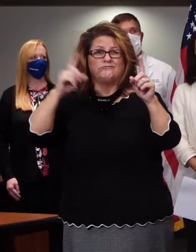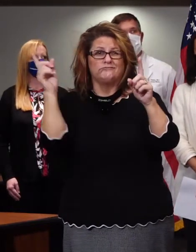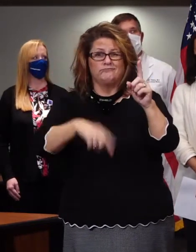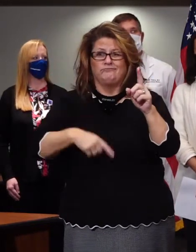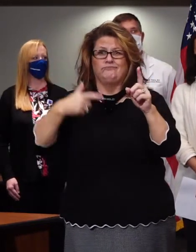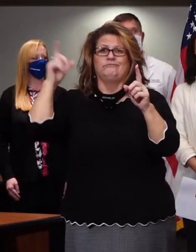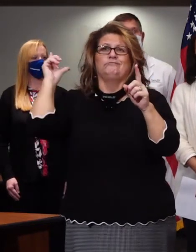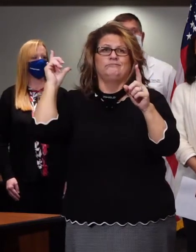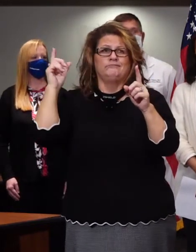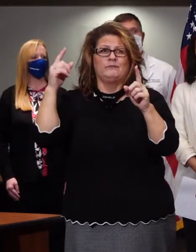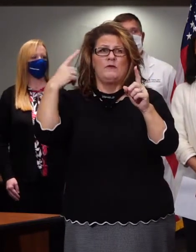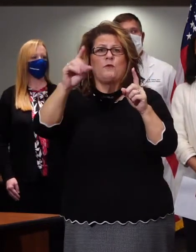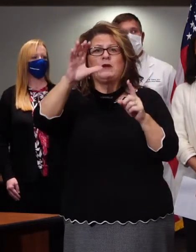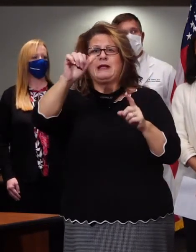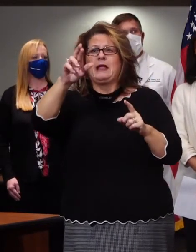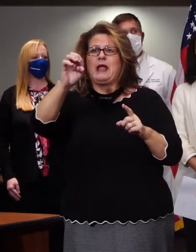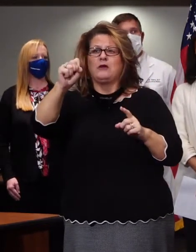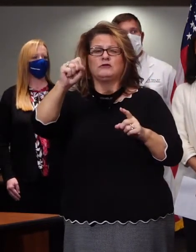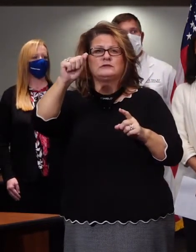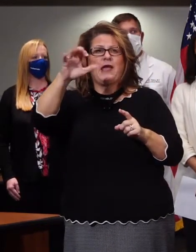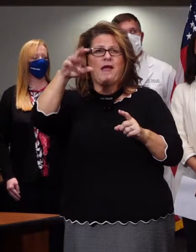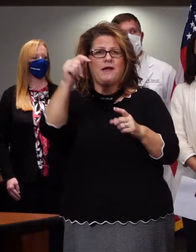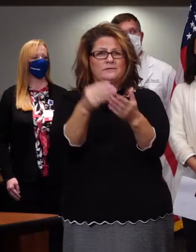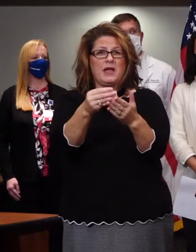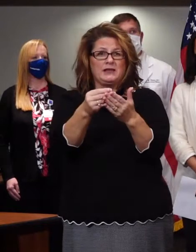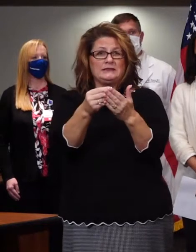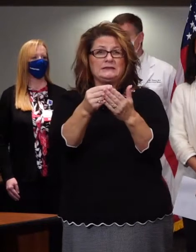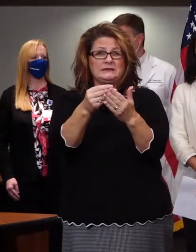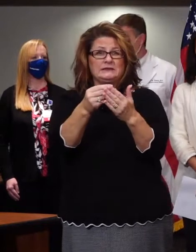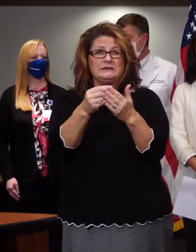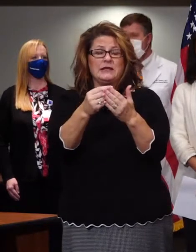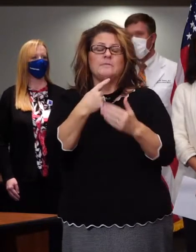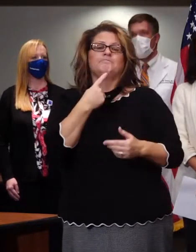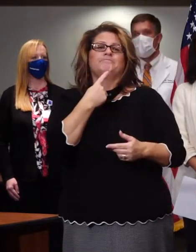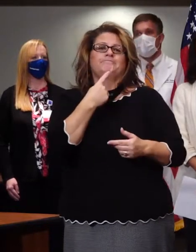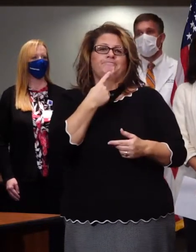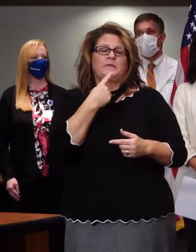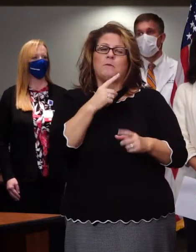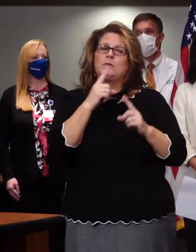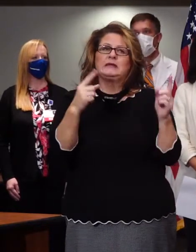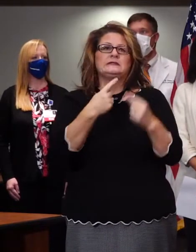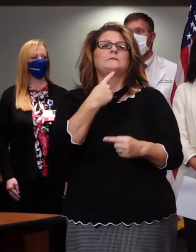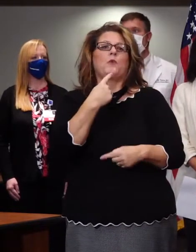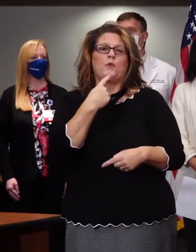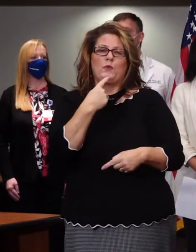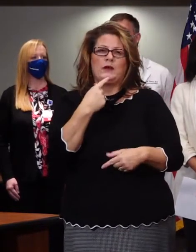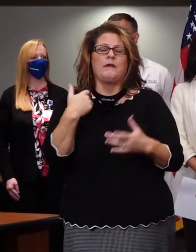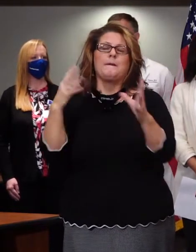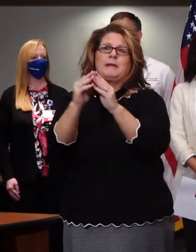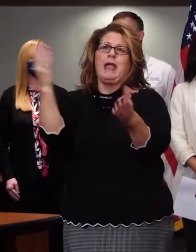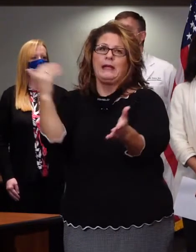ago concerning the CARES Act funds. Obviously, I'm very disappointed with the decision. We had a rehearing,